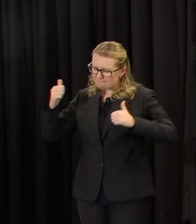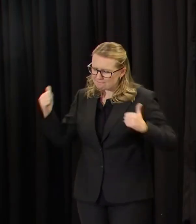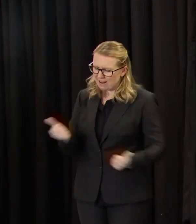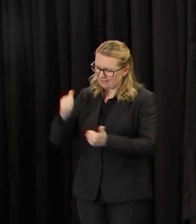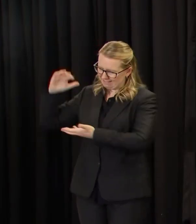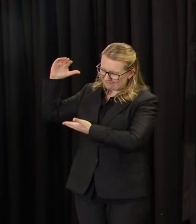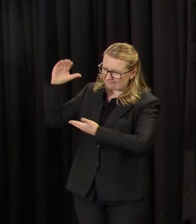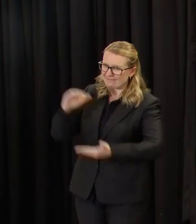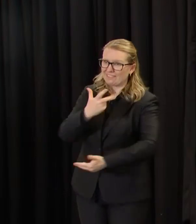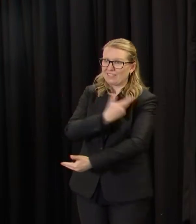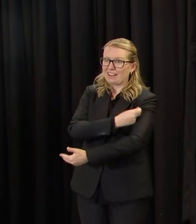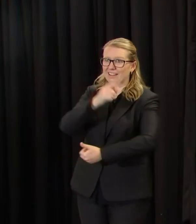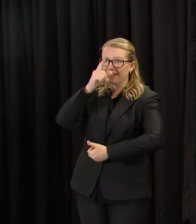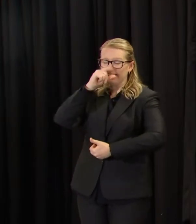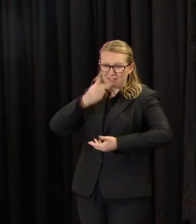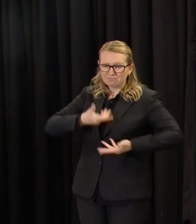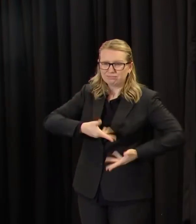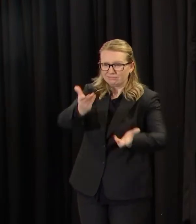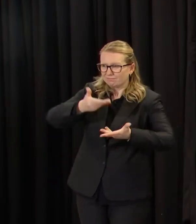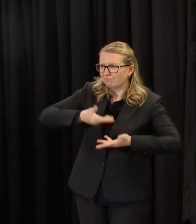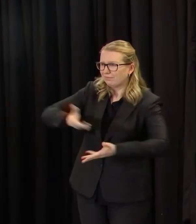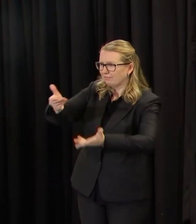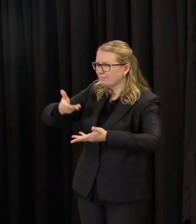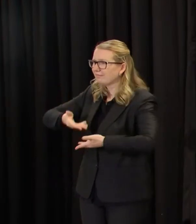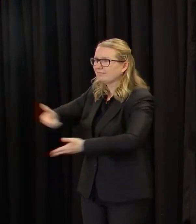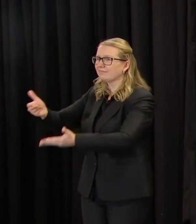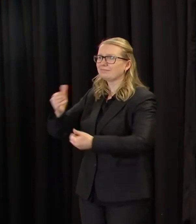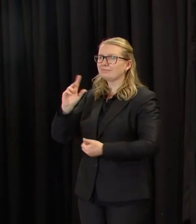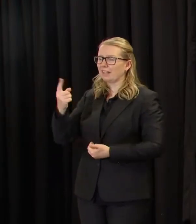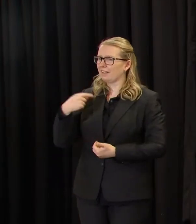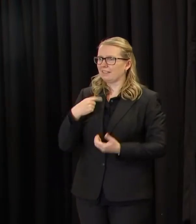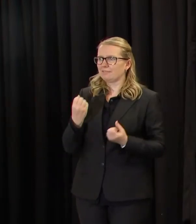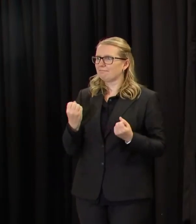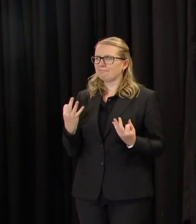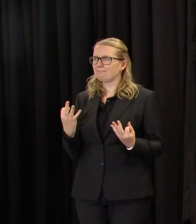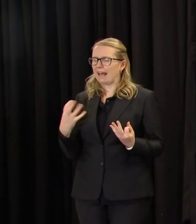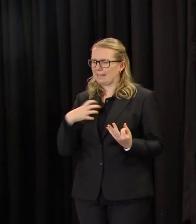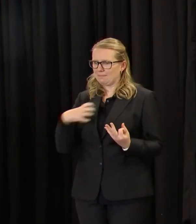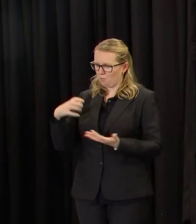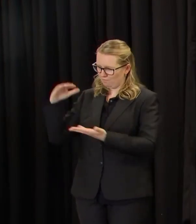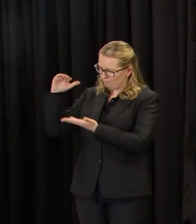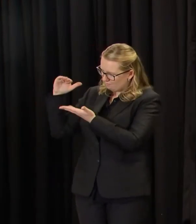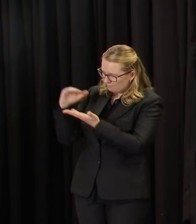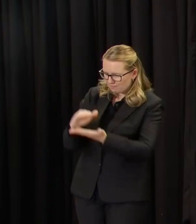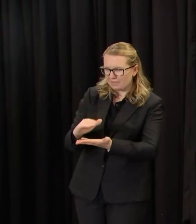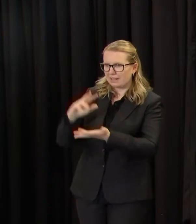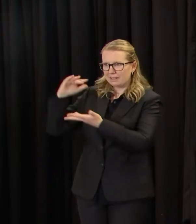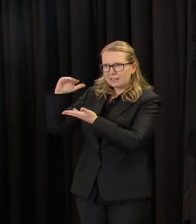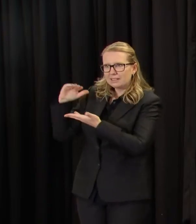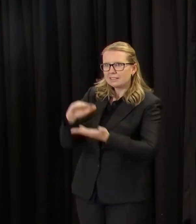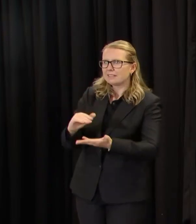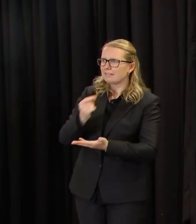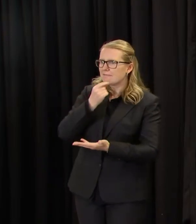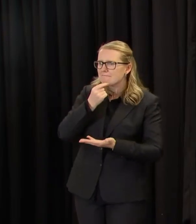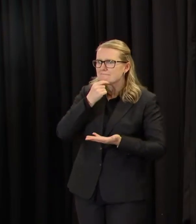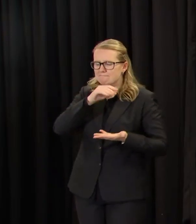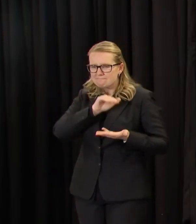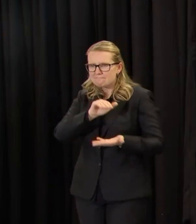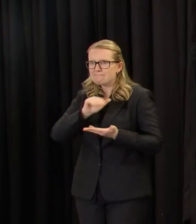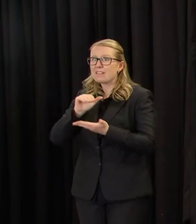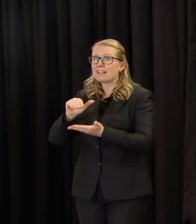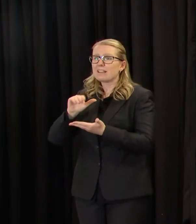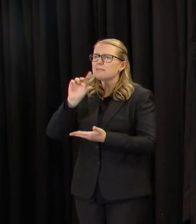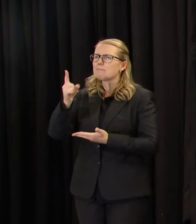people's arms as quickly as possible. I don't. I can only work with what I've got. And that is a brilliant community who knows how to get this